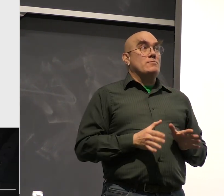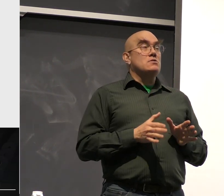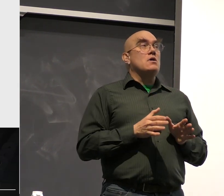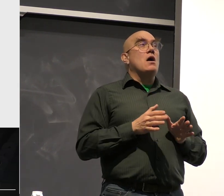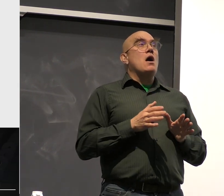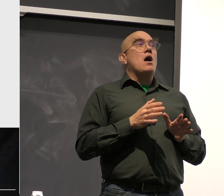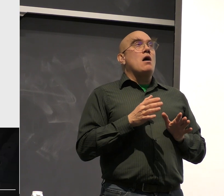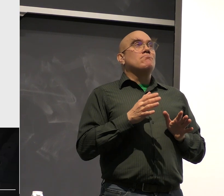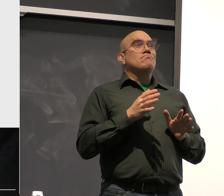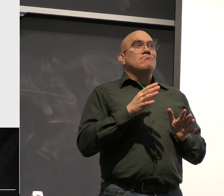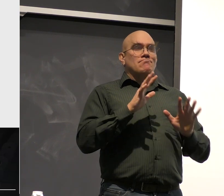Let me think.